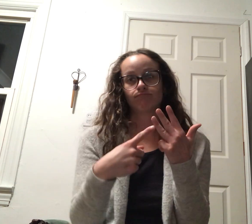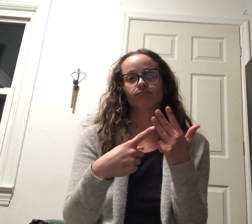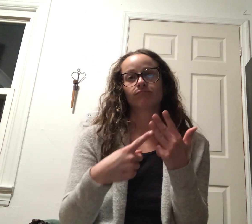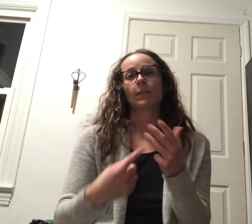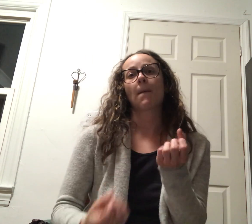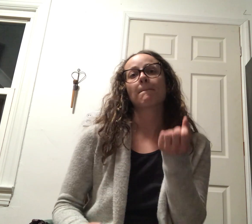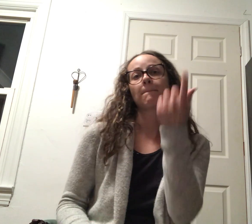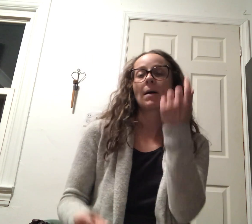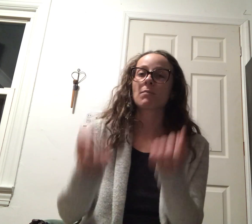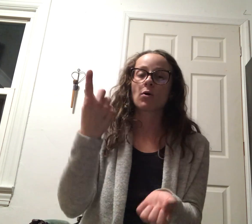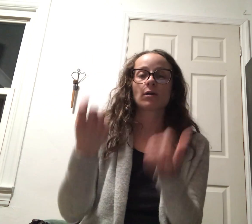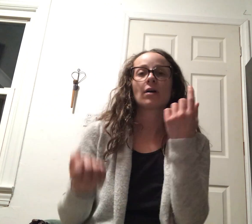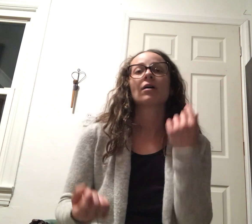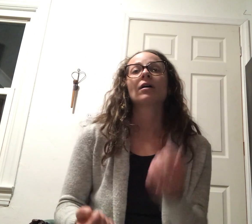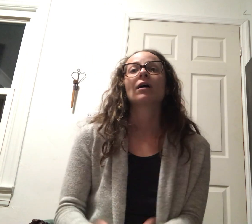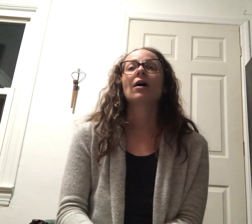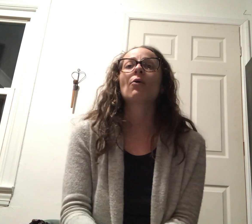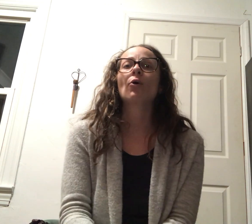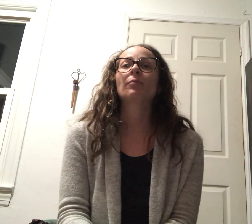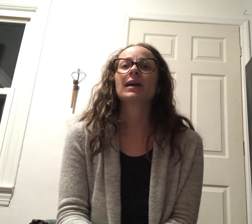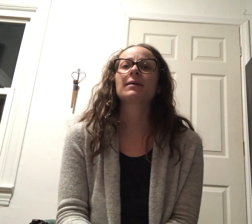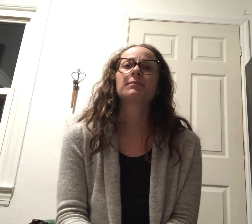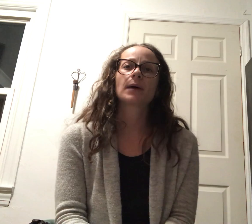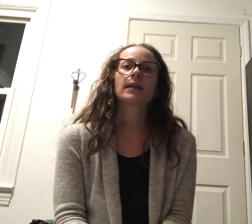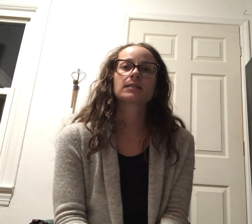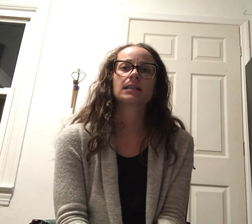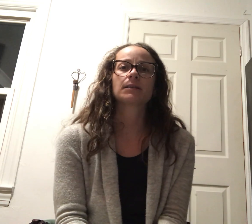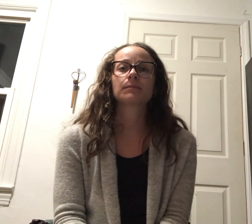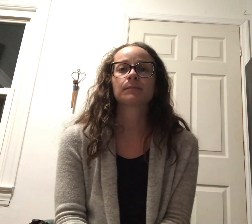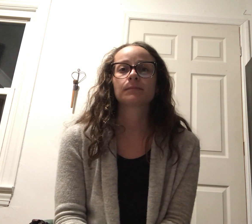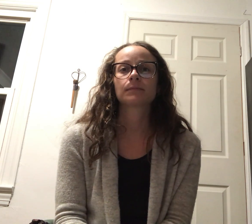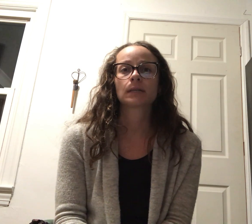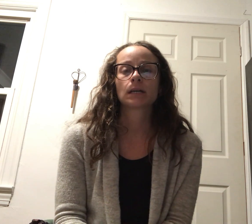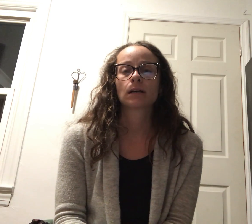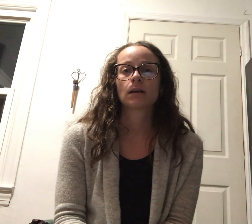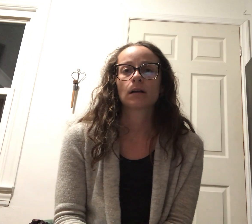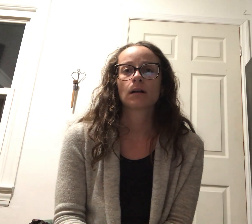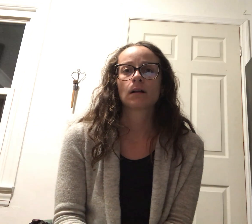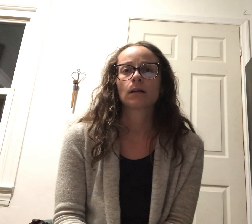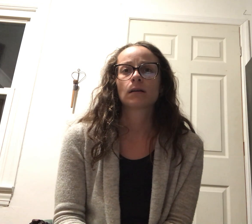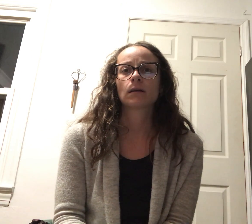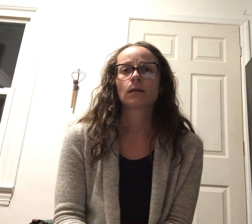Oh yeah, delicious. Oh, that's neat. I usually